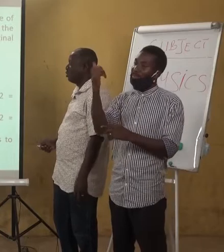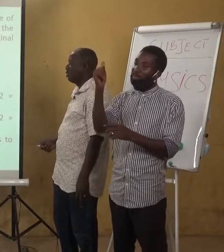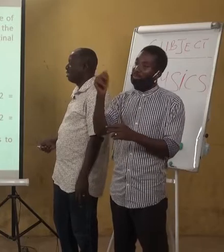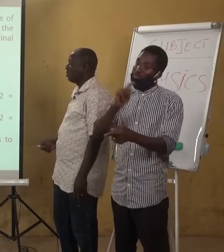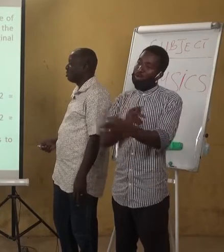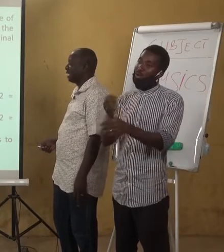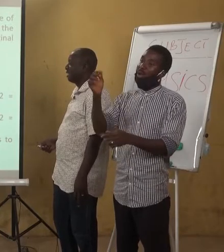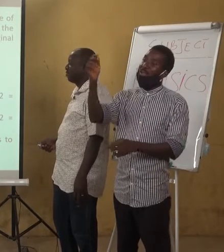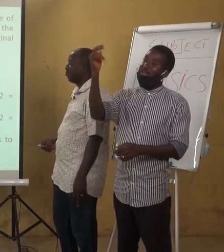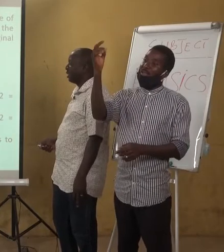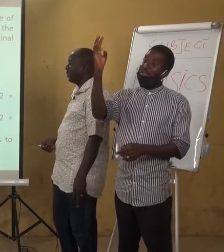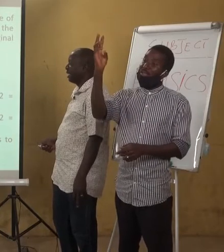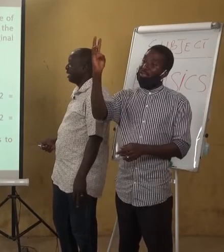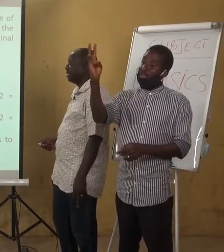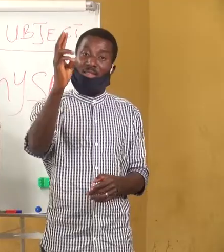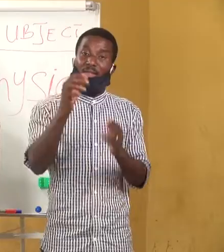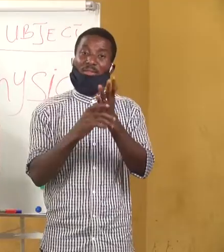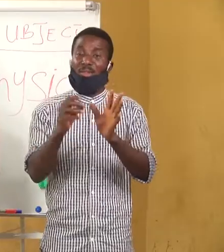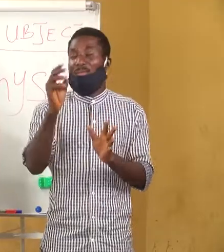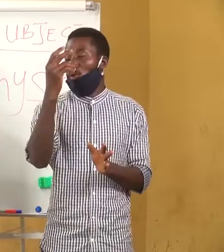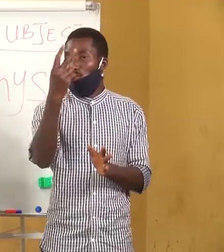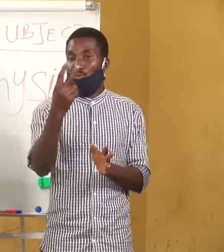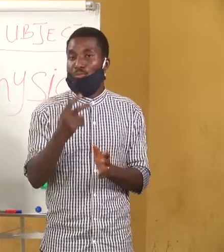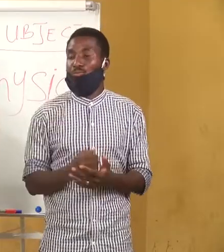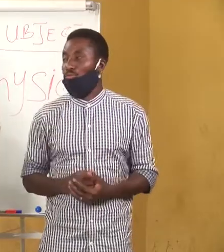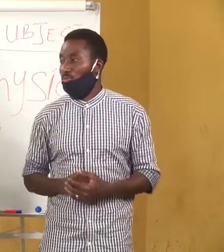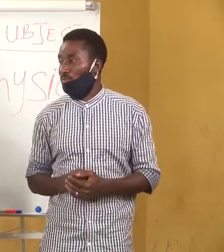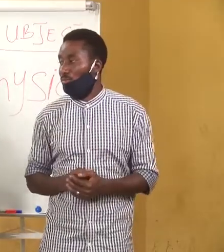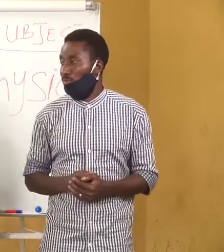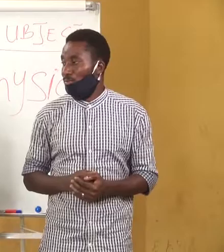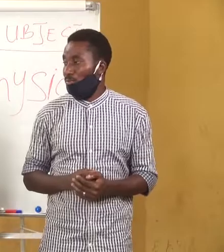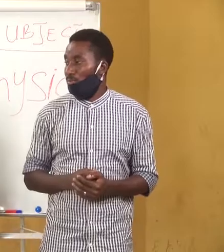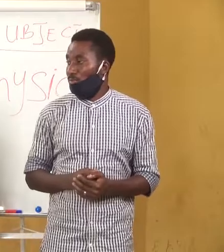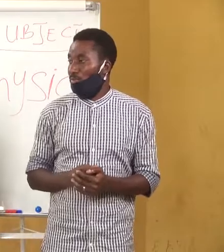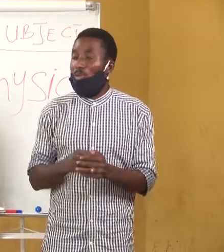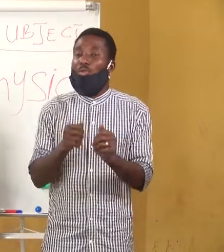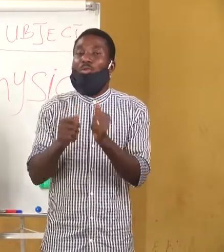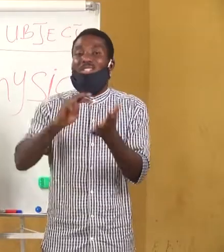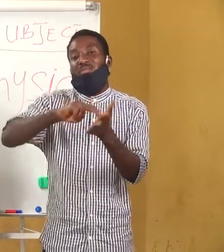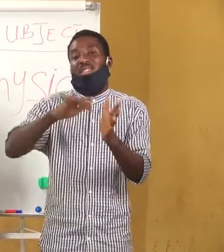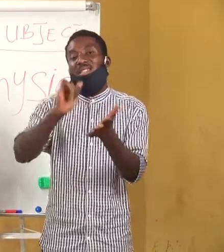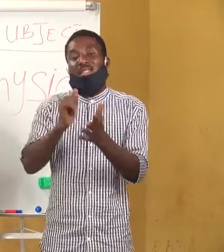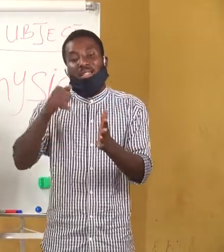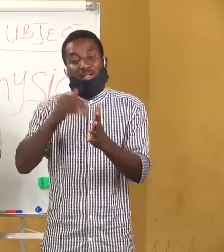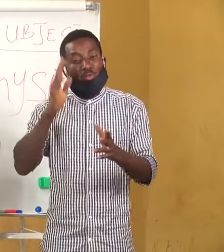to 2 times 10 to the power 6. Which means, therefore, that it will take 4